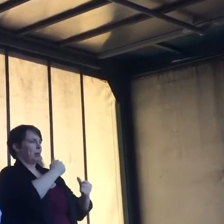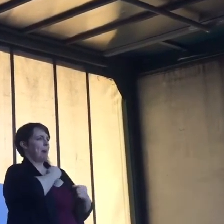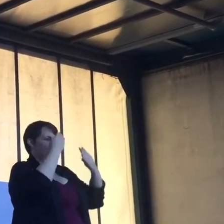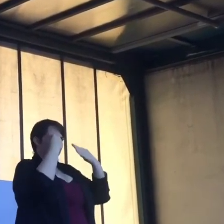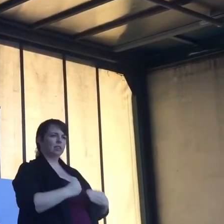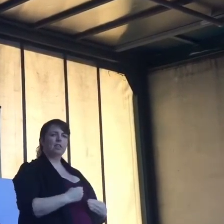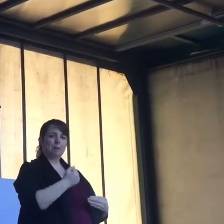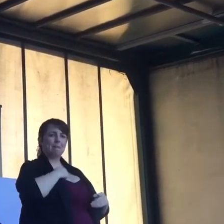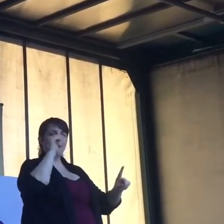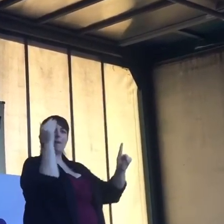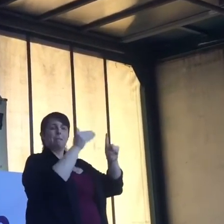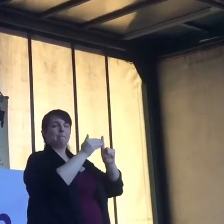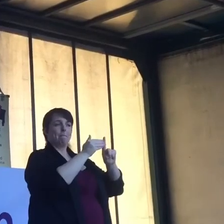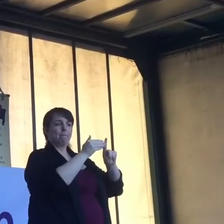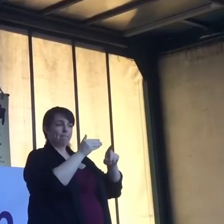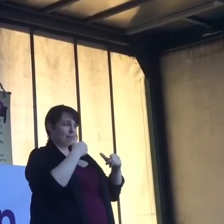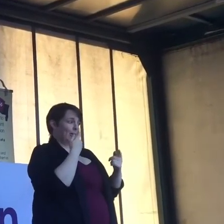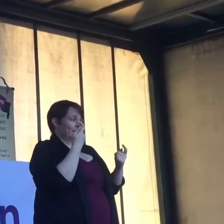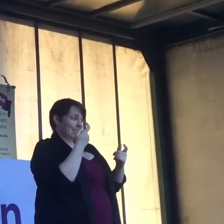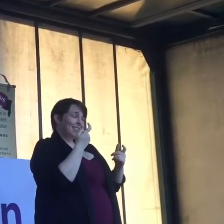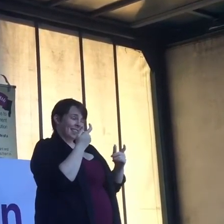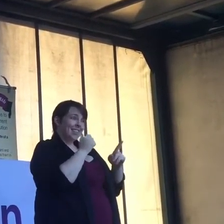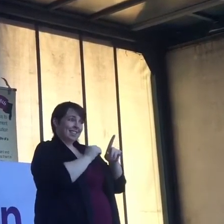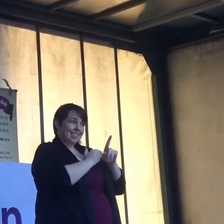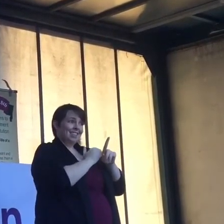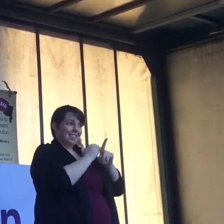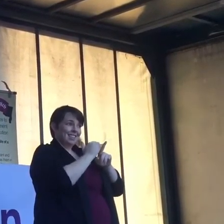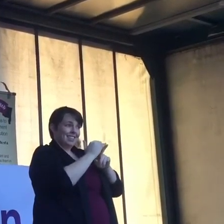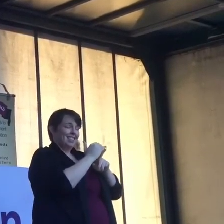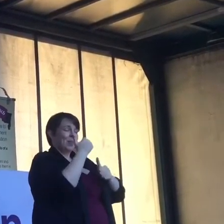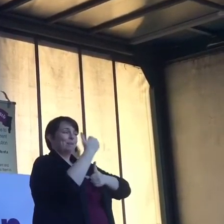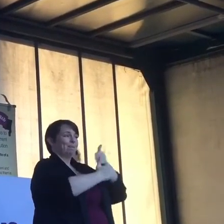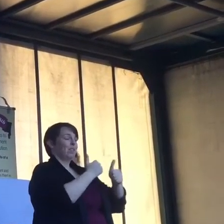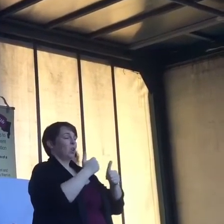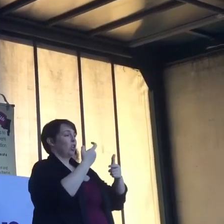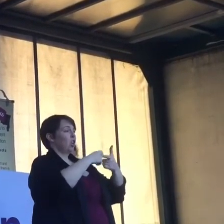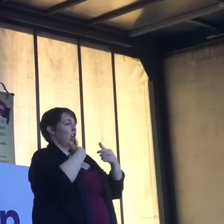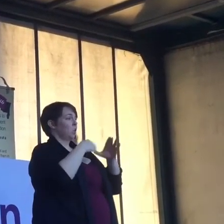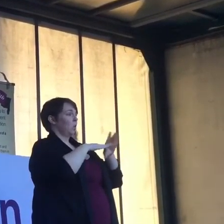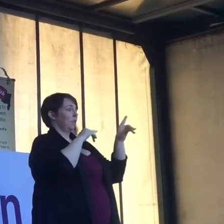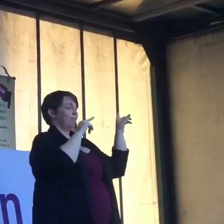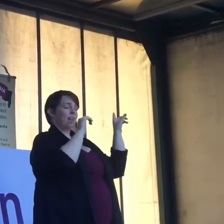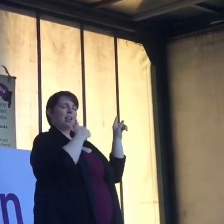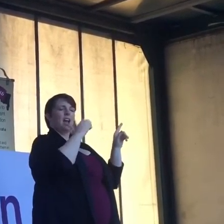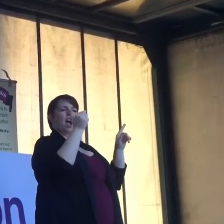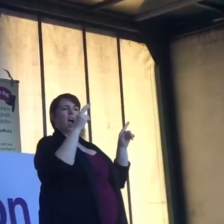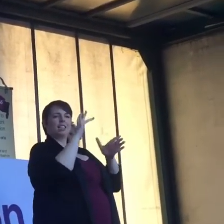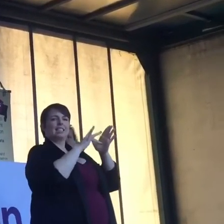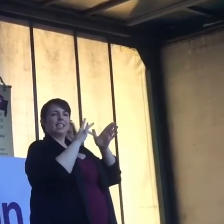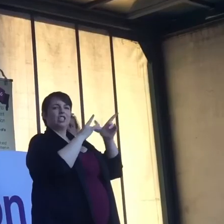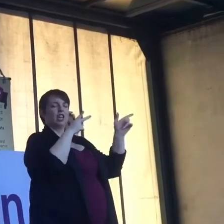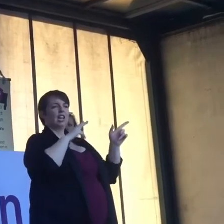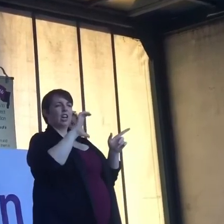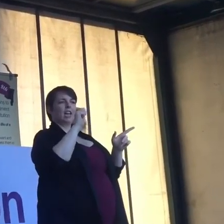we're aiming towards. We are getting there. Fair play. Join us at the Complex Arts Centre after this.